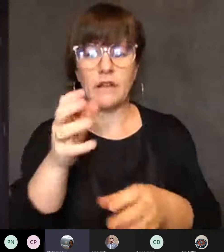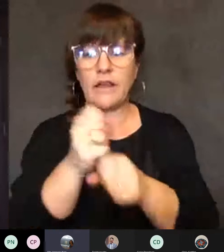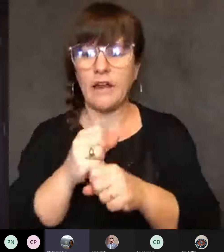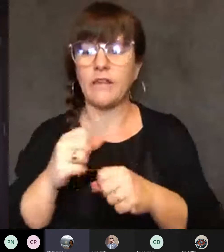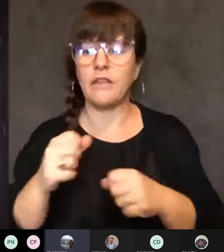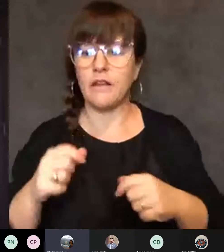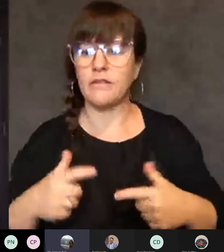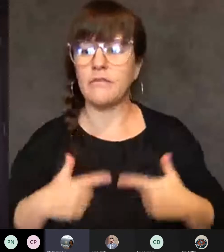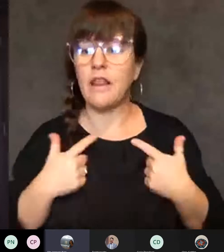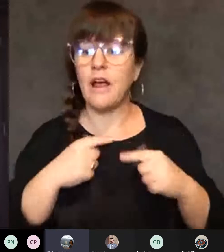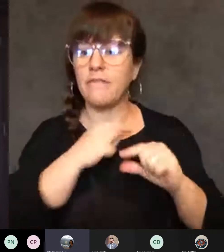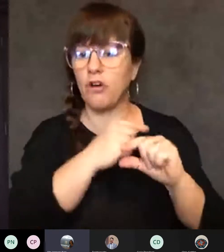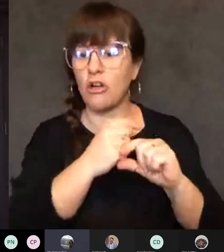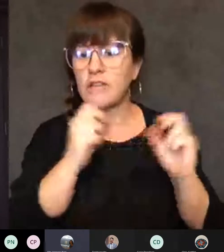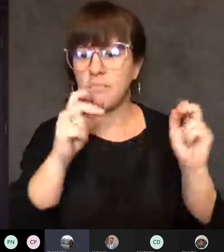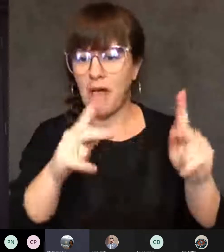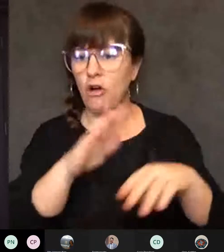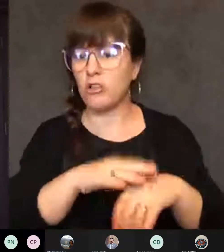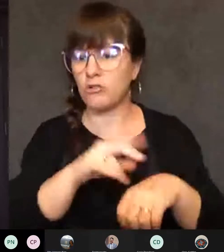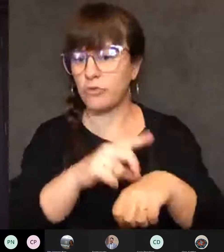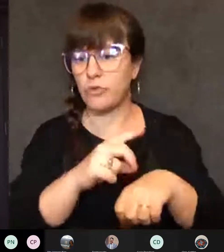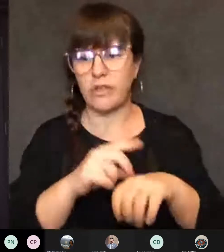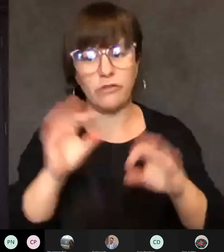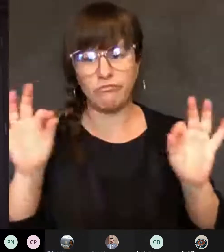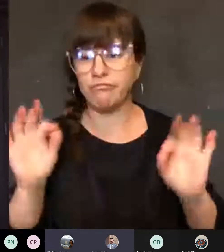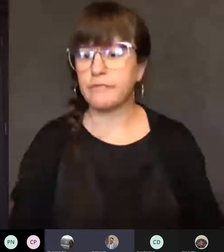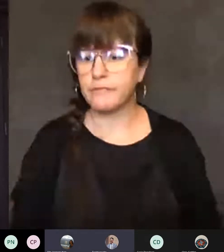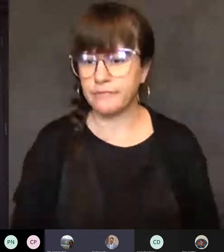Good. So has been really positive.